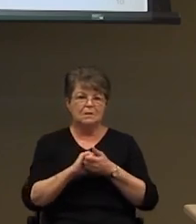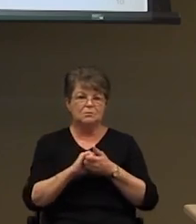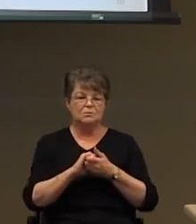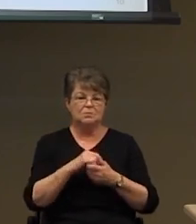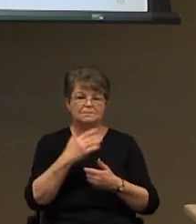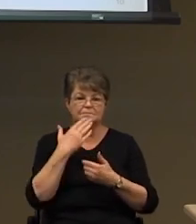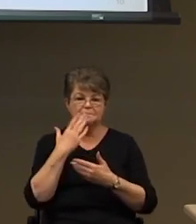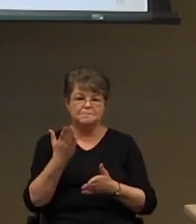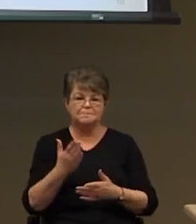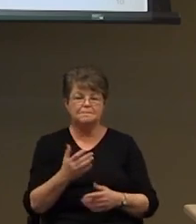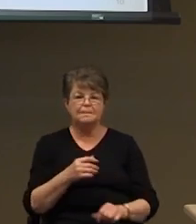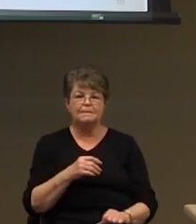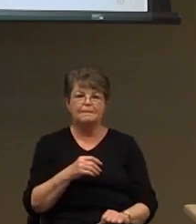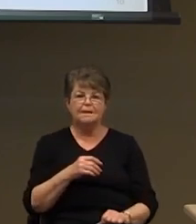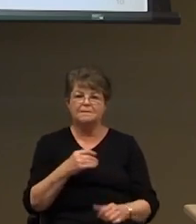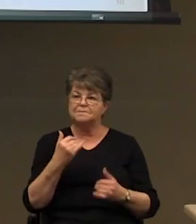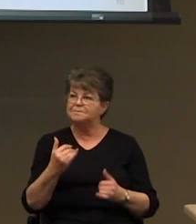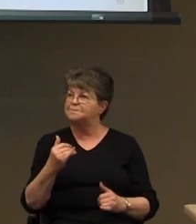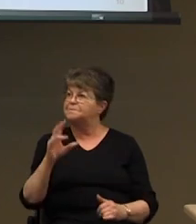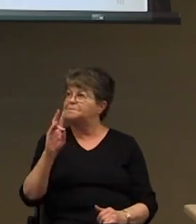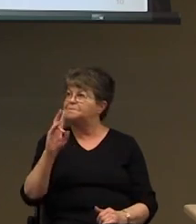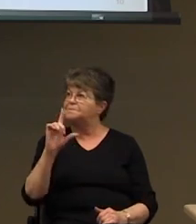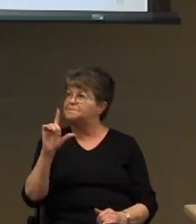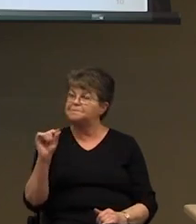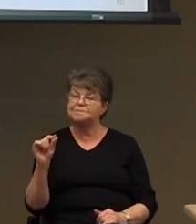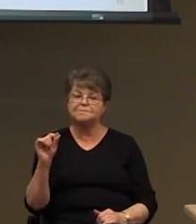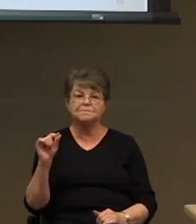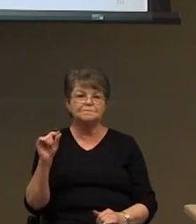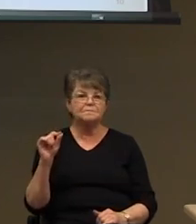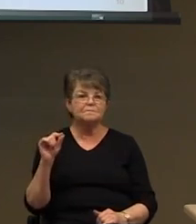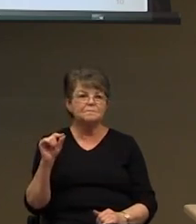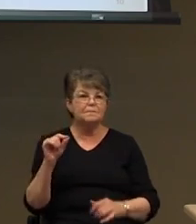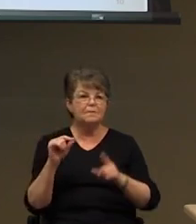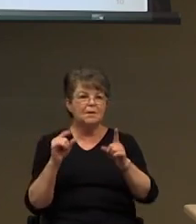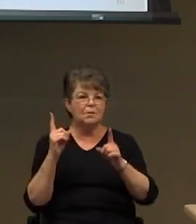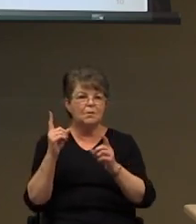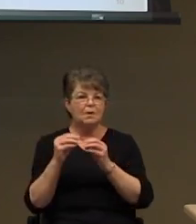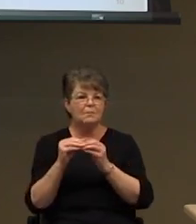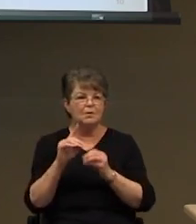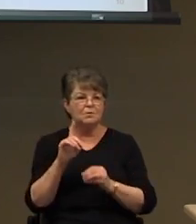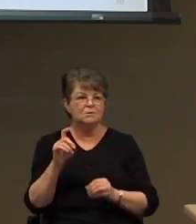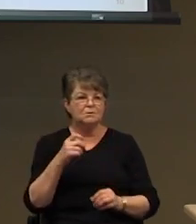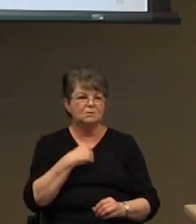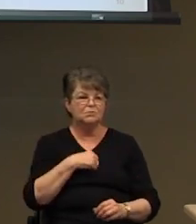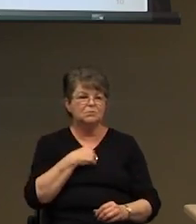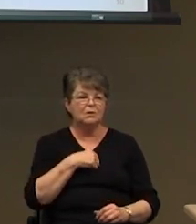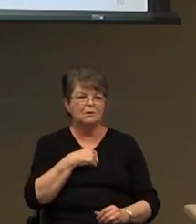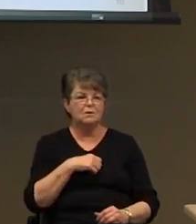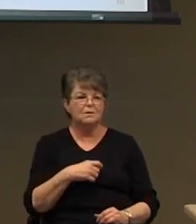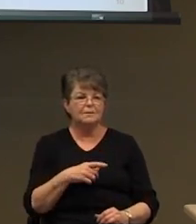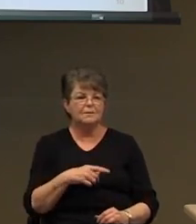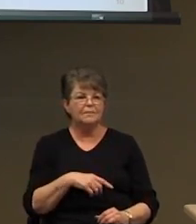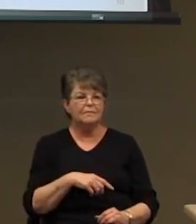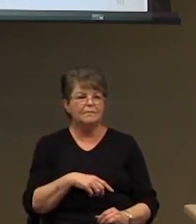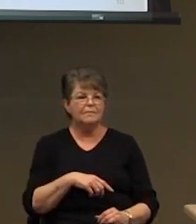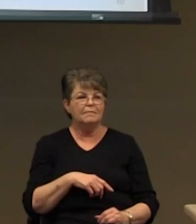Thank you. It is 7:20. Can I ask one more question? Oh, yes, it is. Absolutely. I'm sorry, I'll hold it